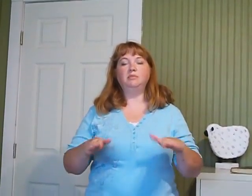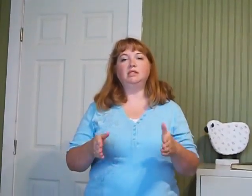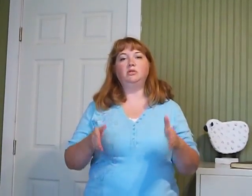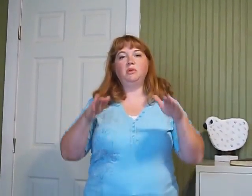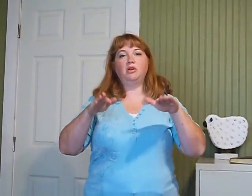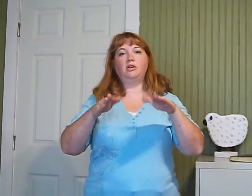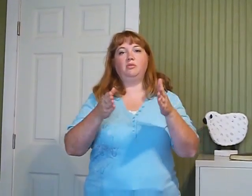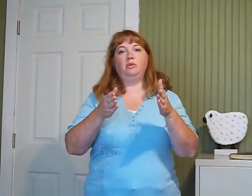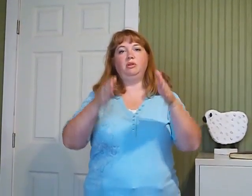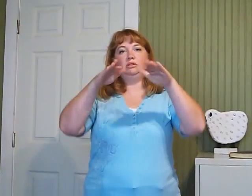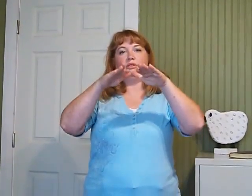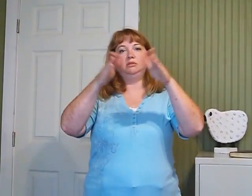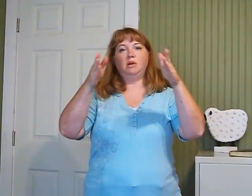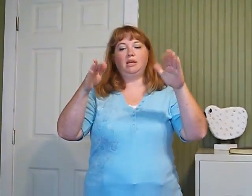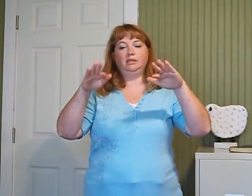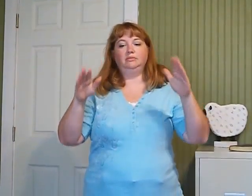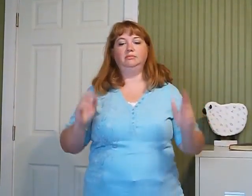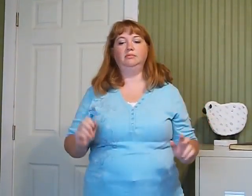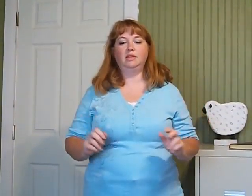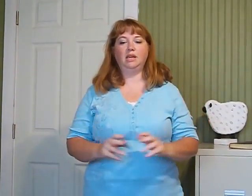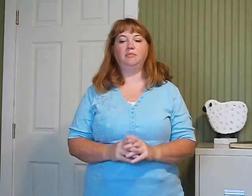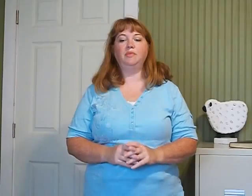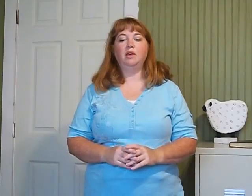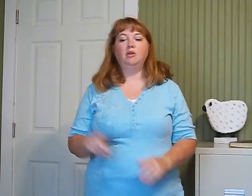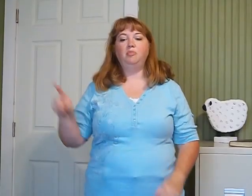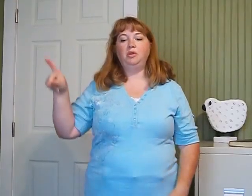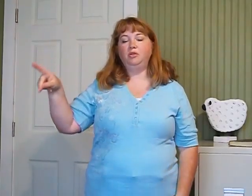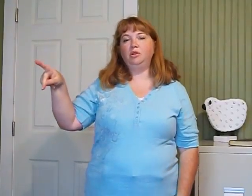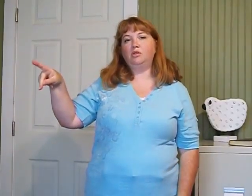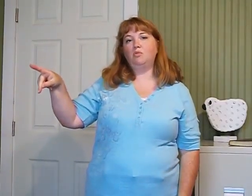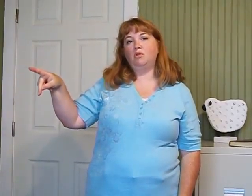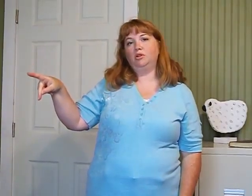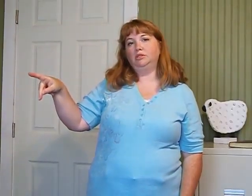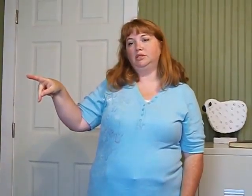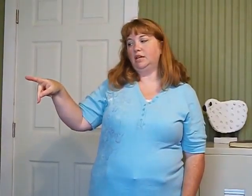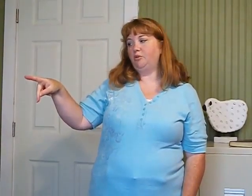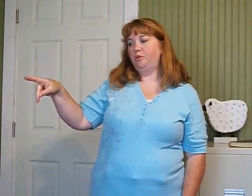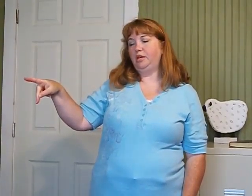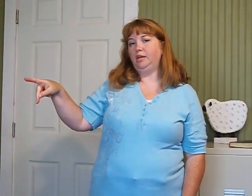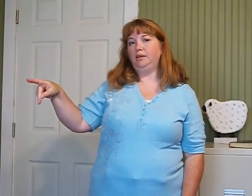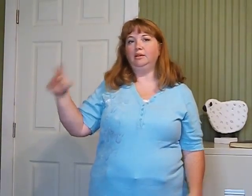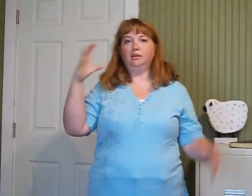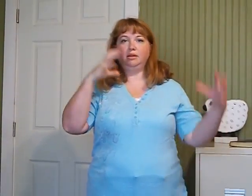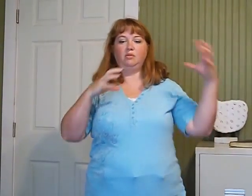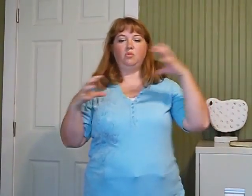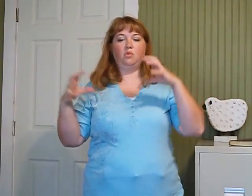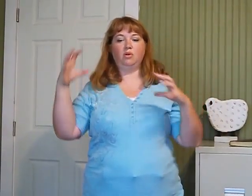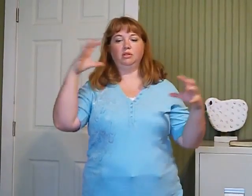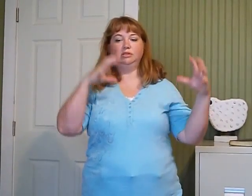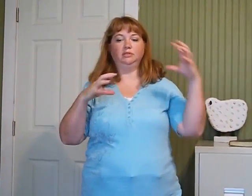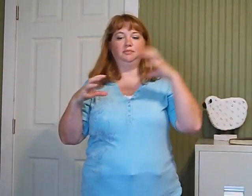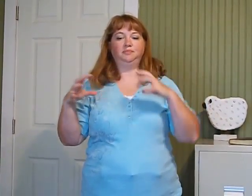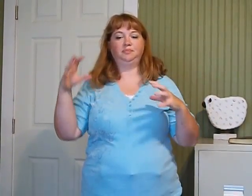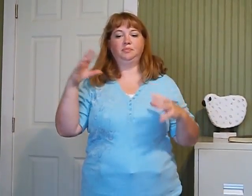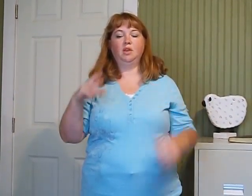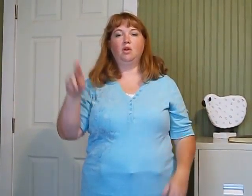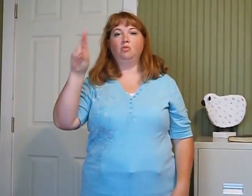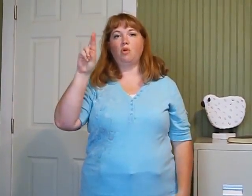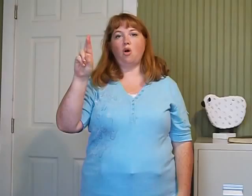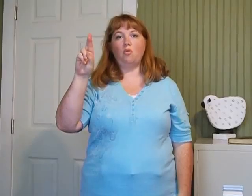of Mesoamerica, we build a little Mayan thing. Punic Wars, the letter P, and wars.